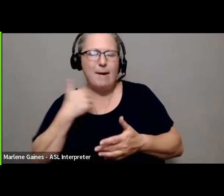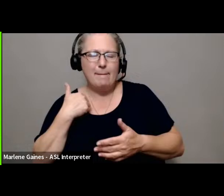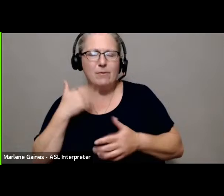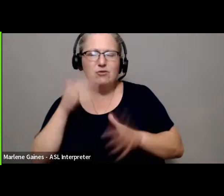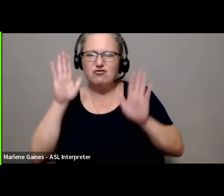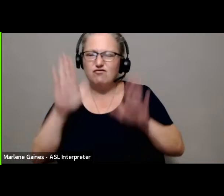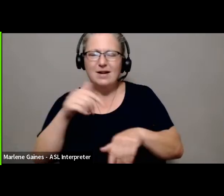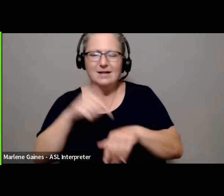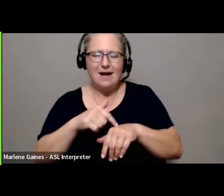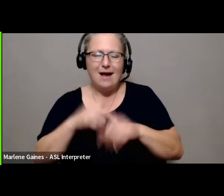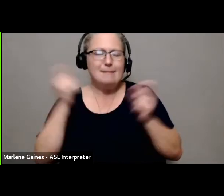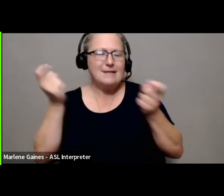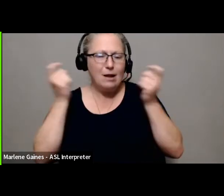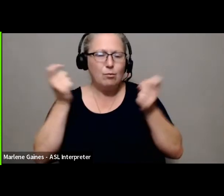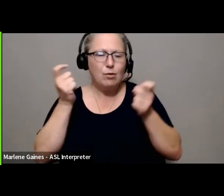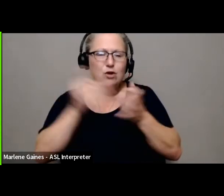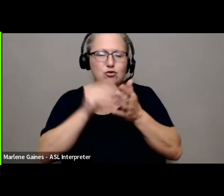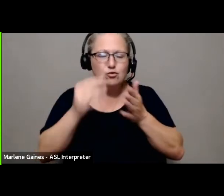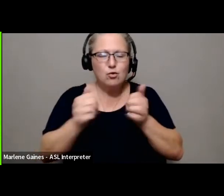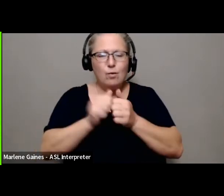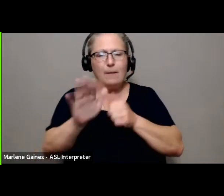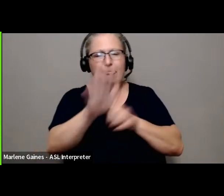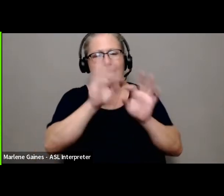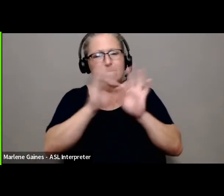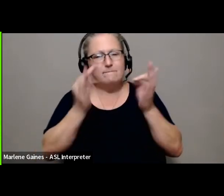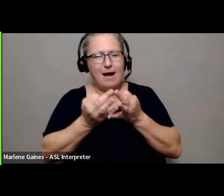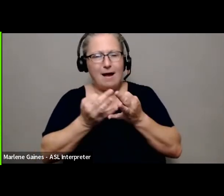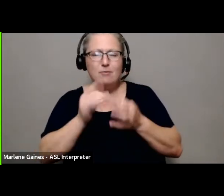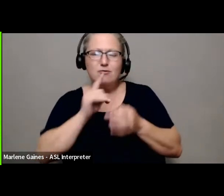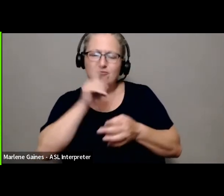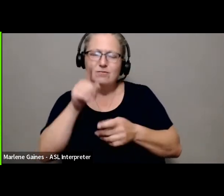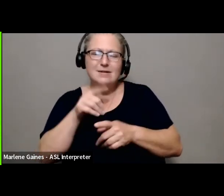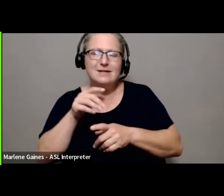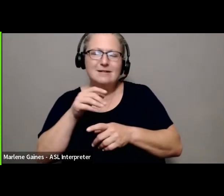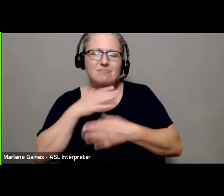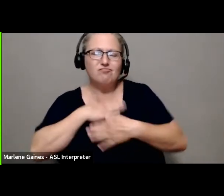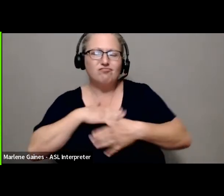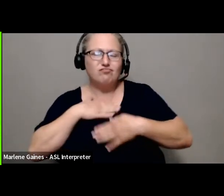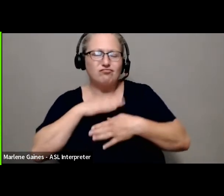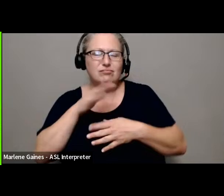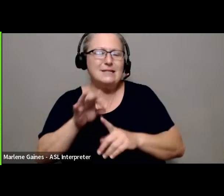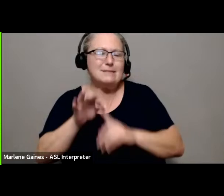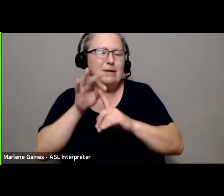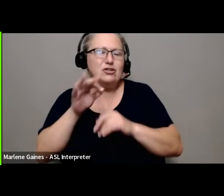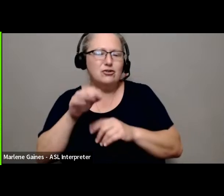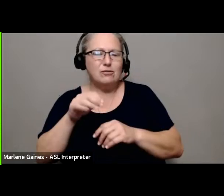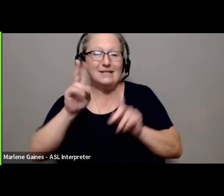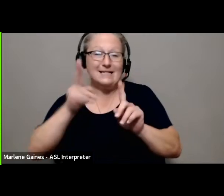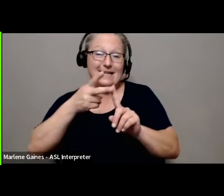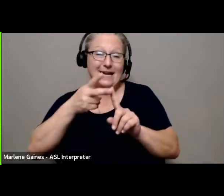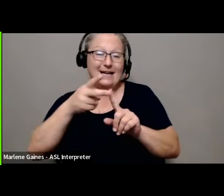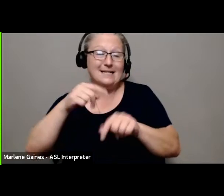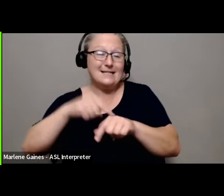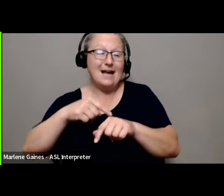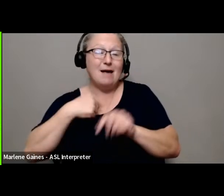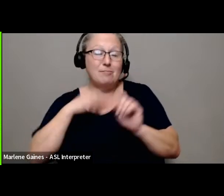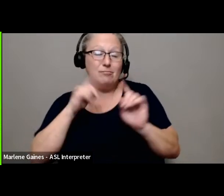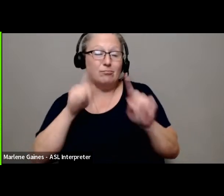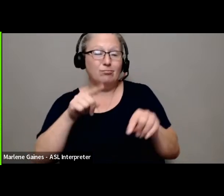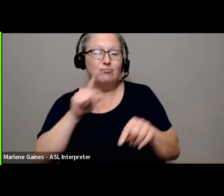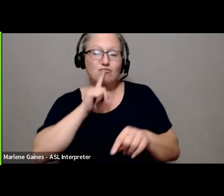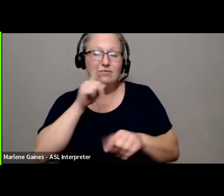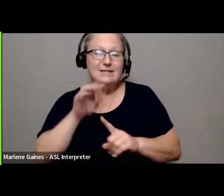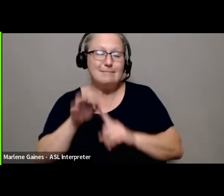celebrating the students with their families. And I felt like that's always really a special time. This is the second year in a row that I attended that, and that was really